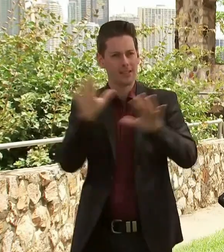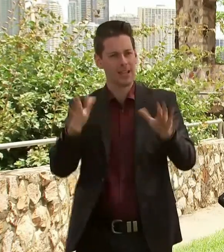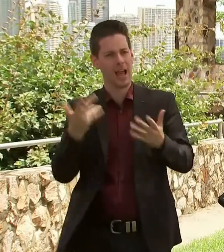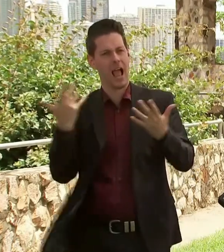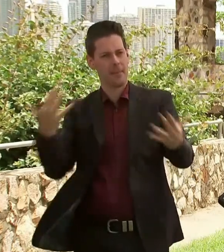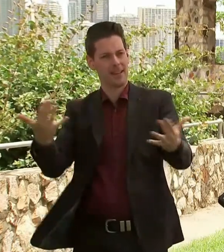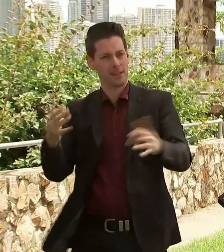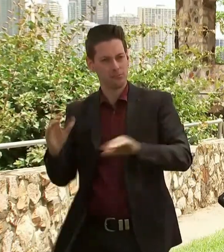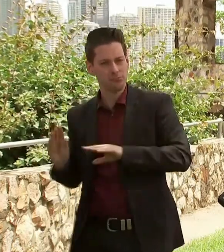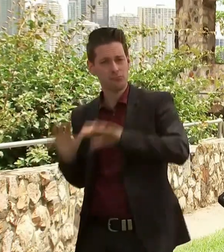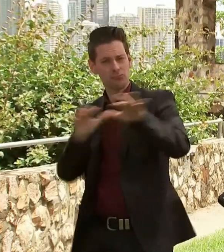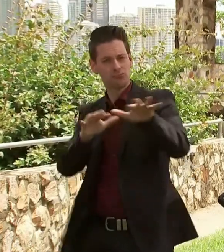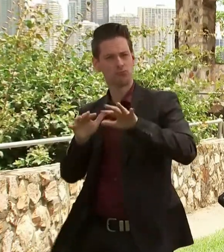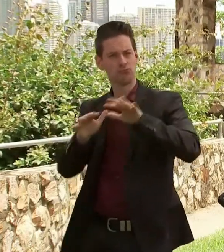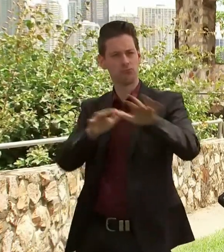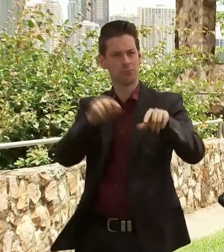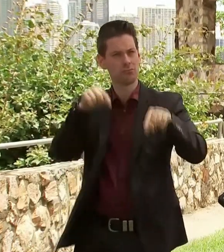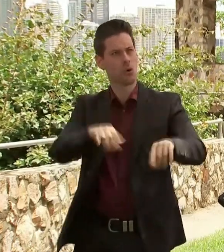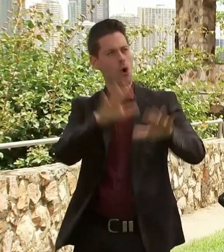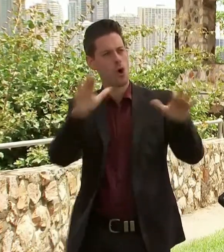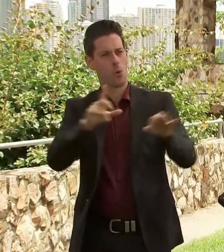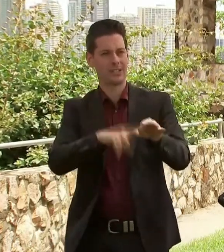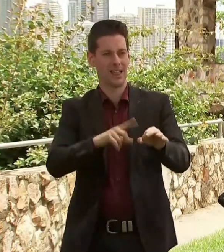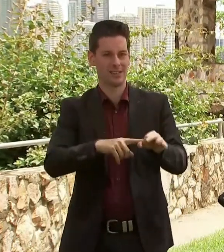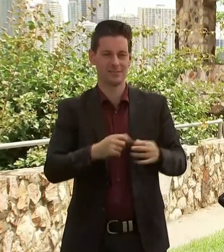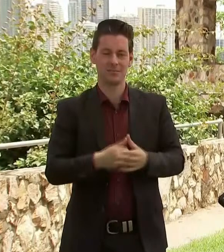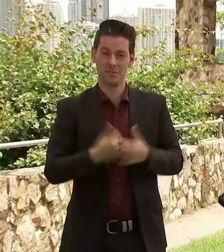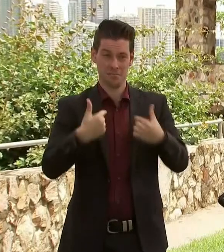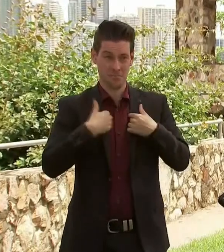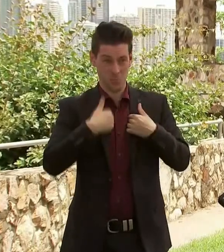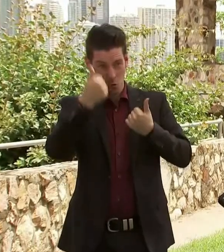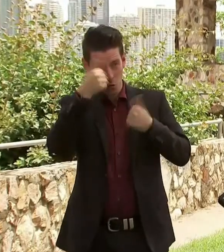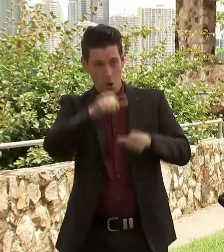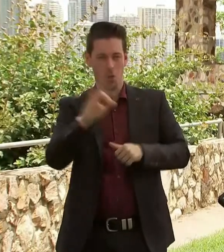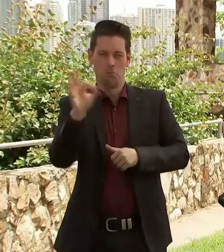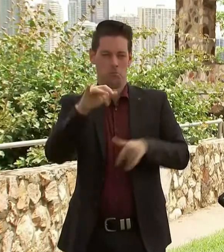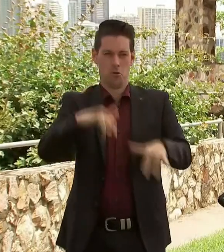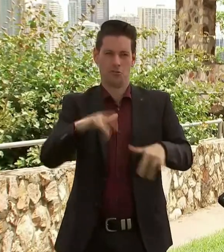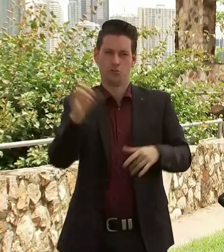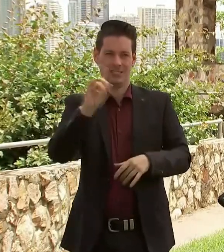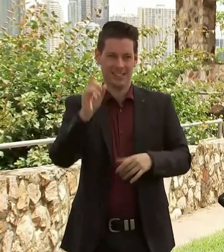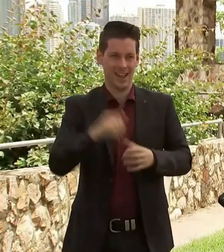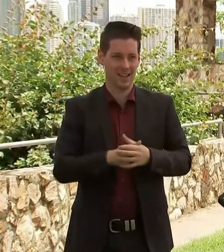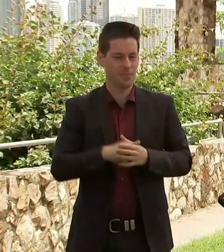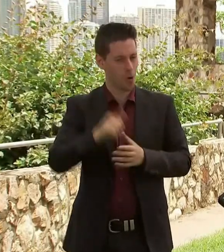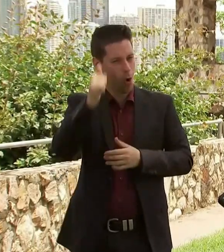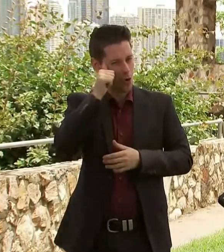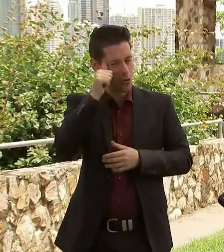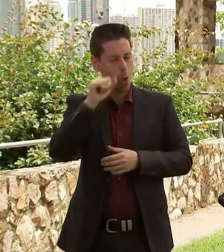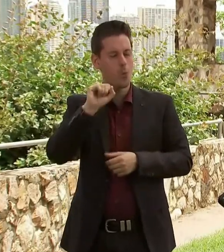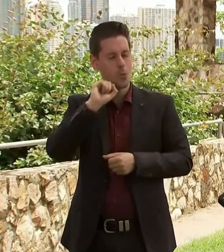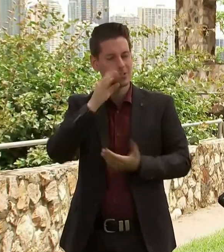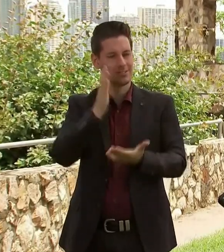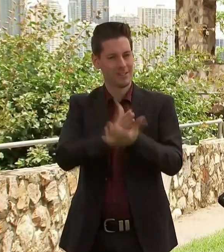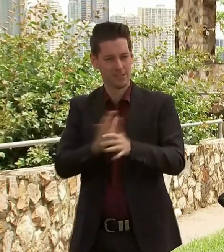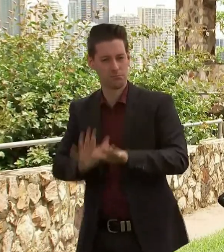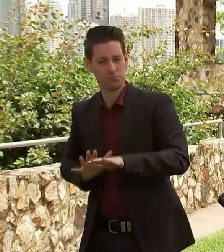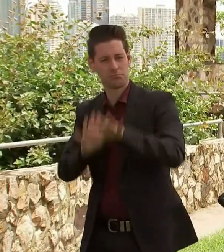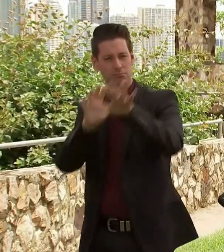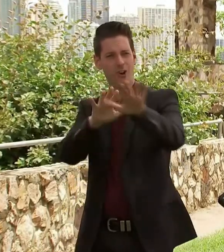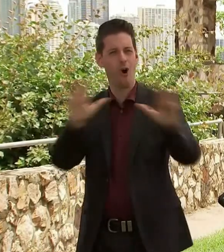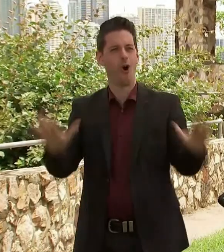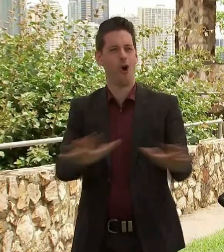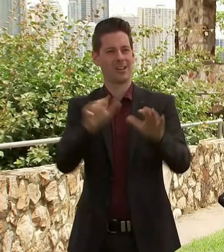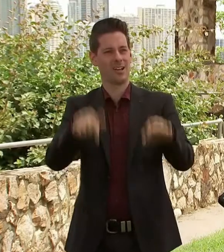week or No, I don't today, but we know that the number of tourists will of course grow. We are